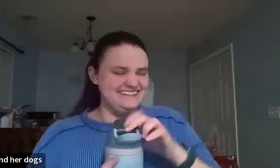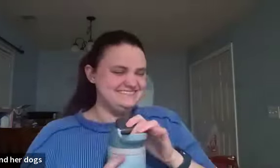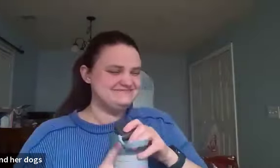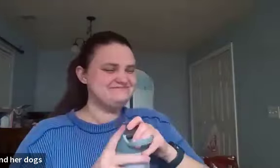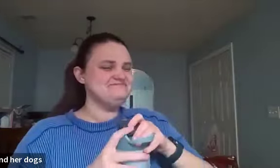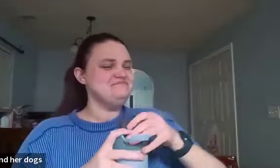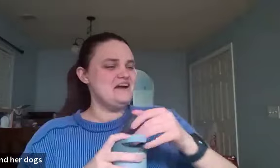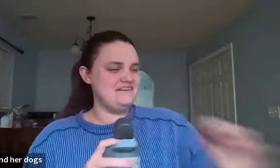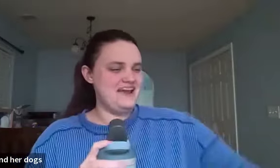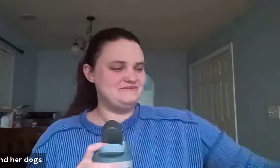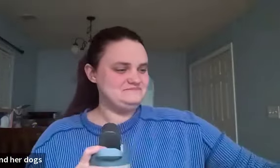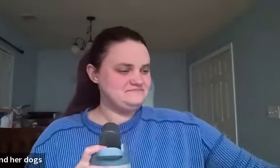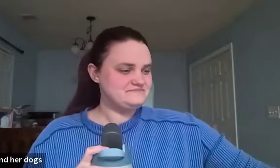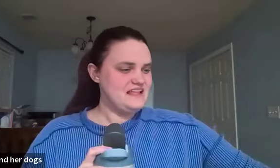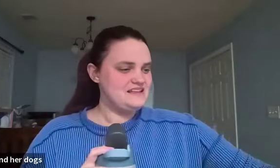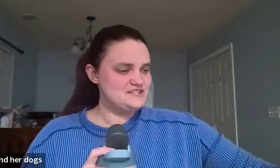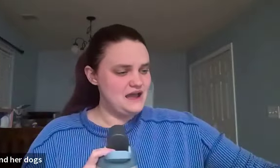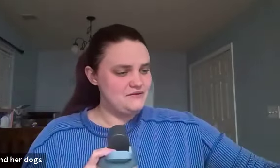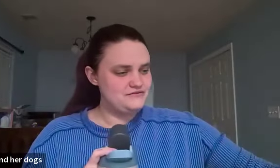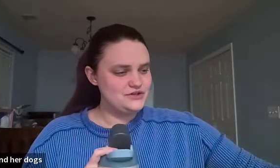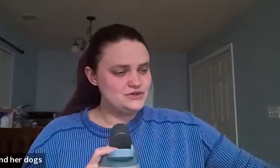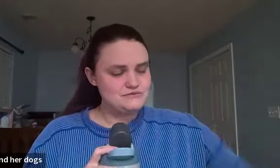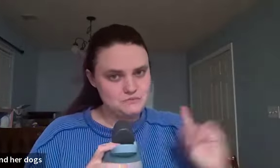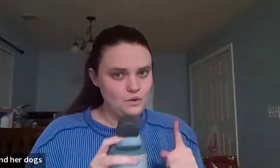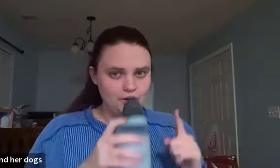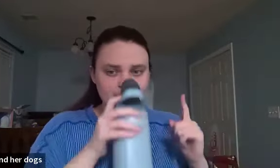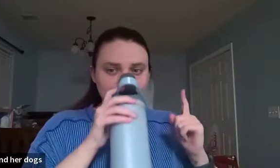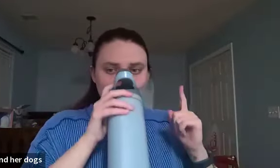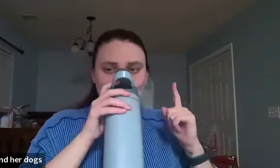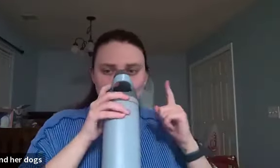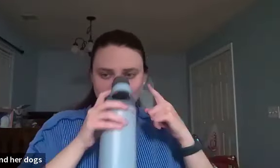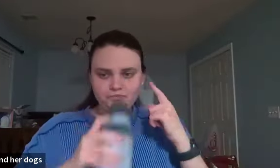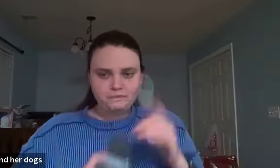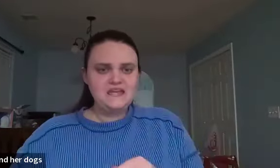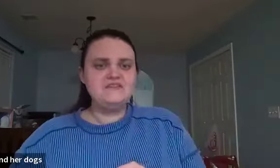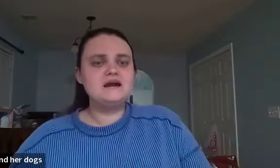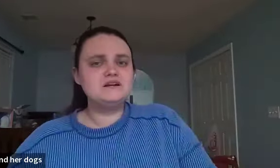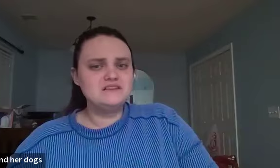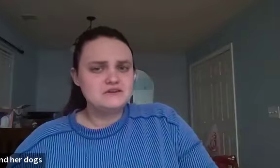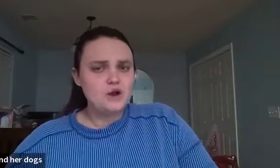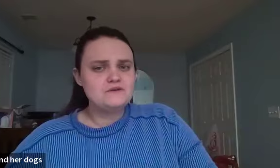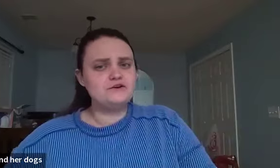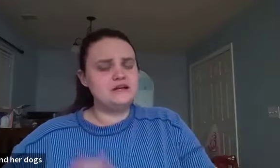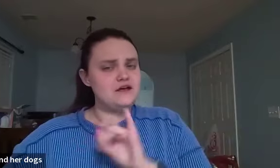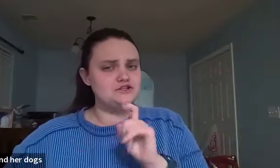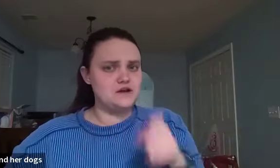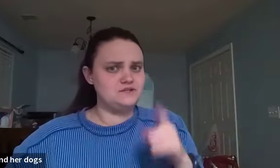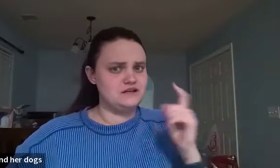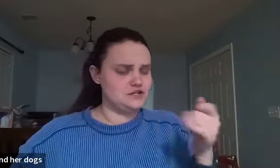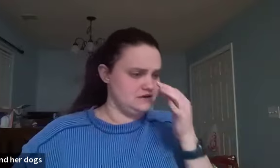it. Okay. So I have a few more. And then I'm going to leave it open for any other jobs you guys are